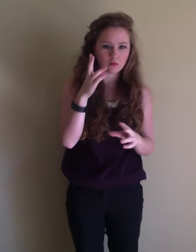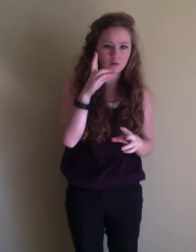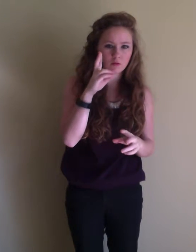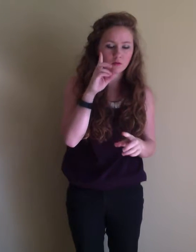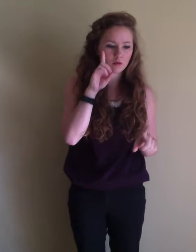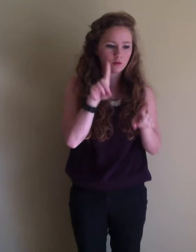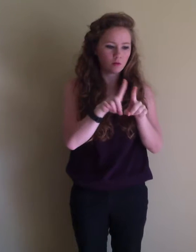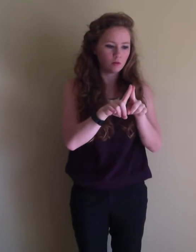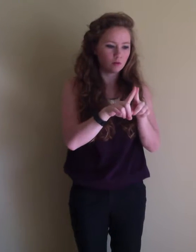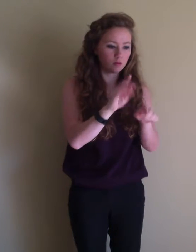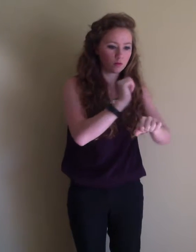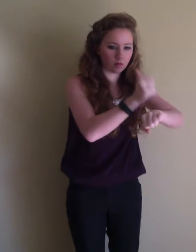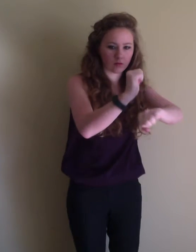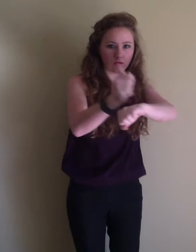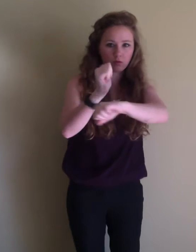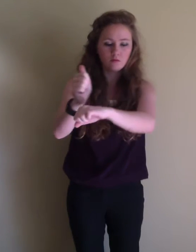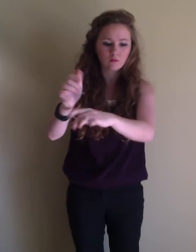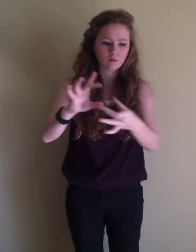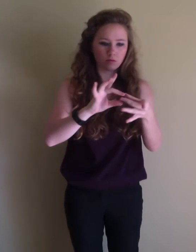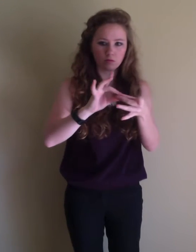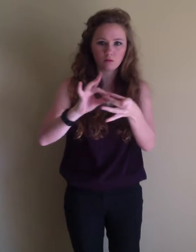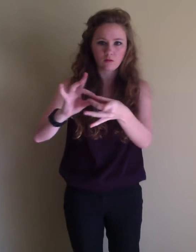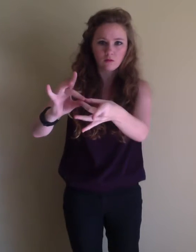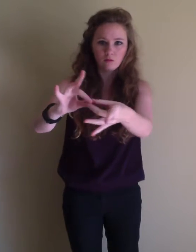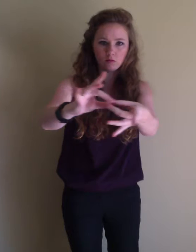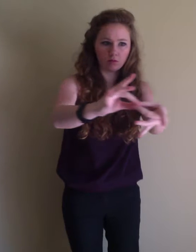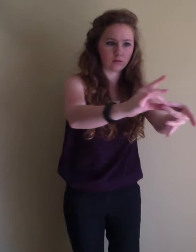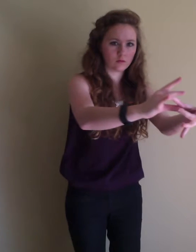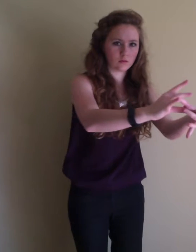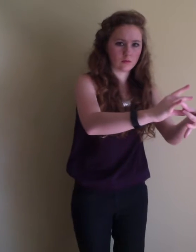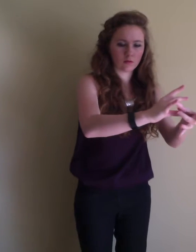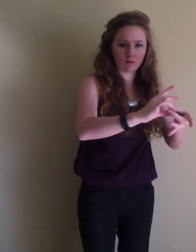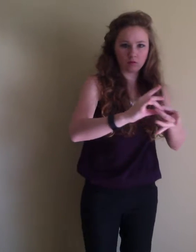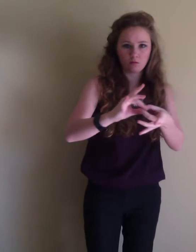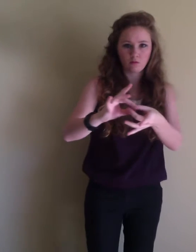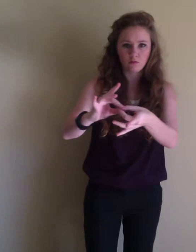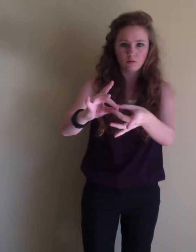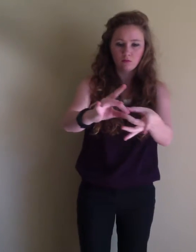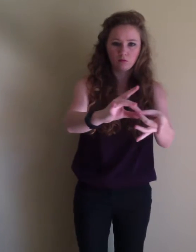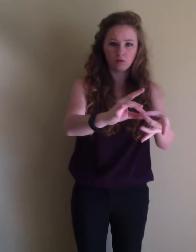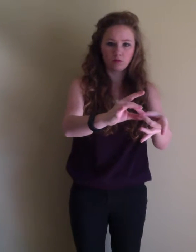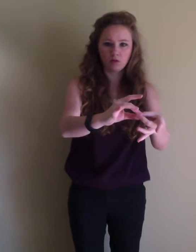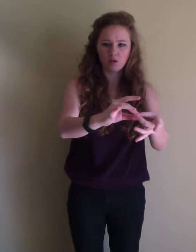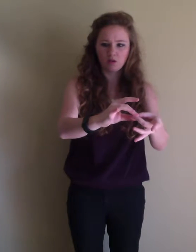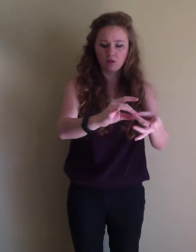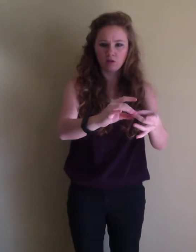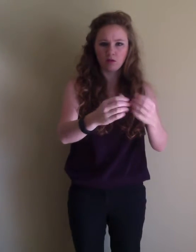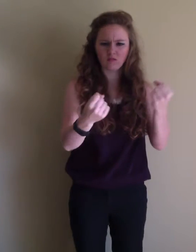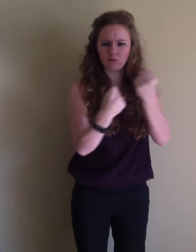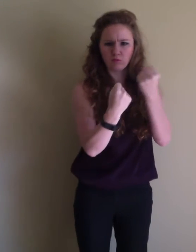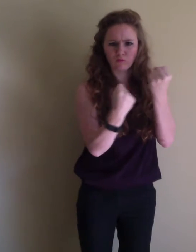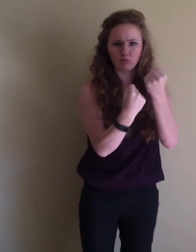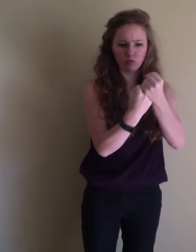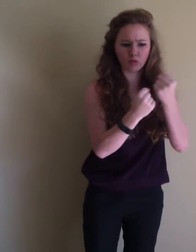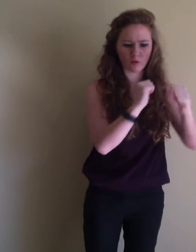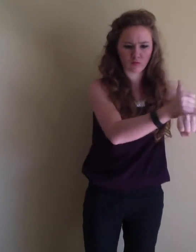in Philadelphia and other places, they start sending goods to Boston, shipments to Boston. They kind of got their back. They're not ready to rebel or anything yet,